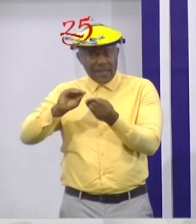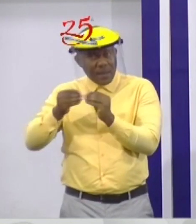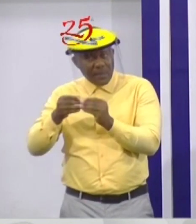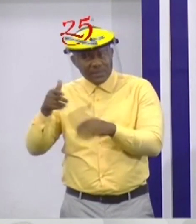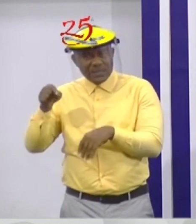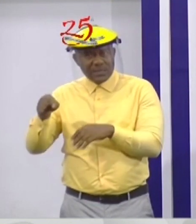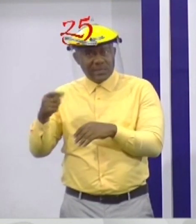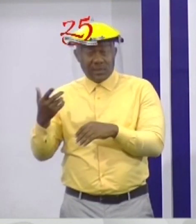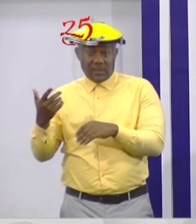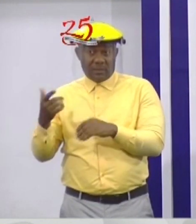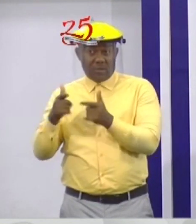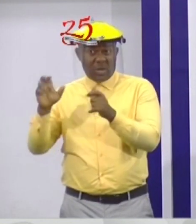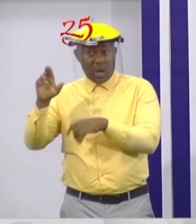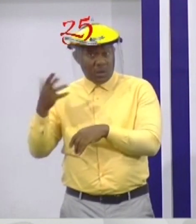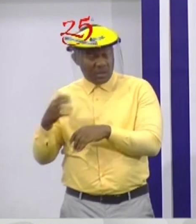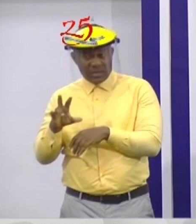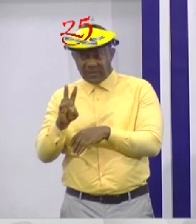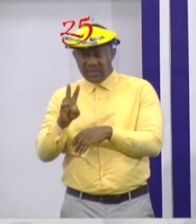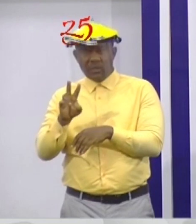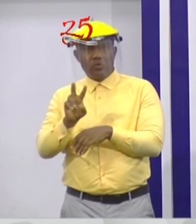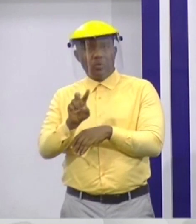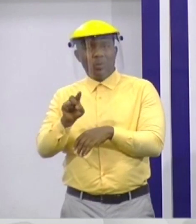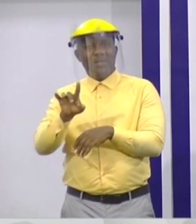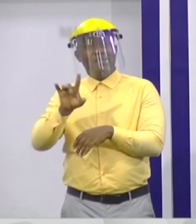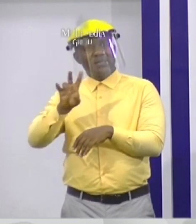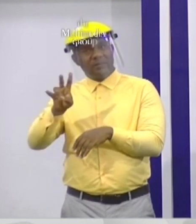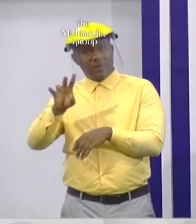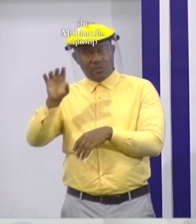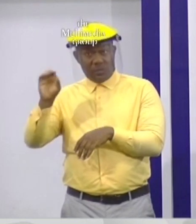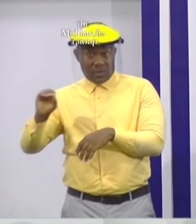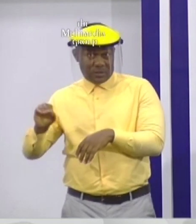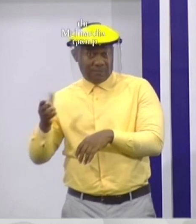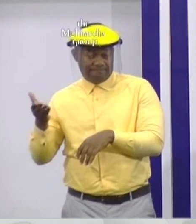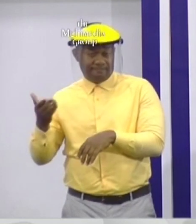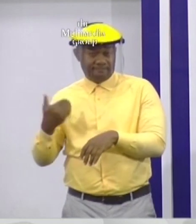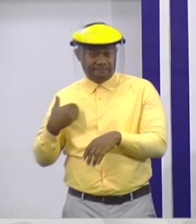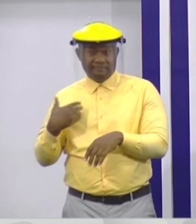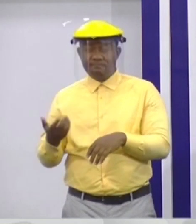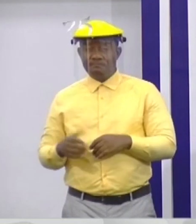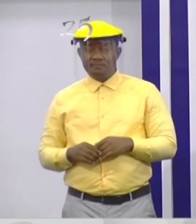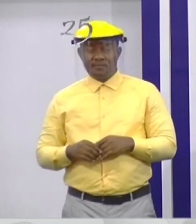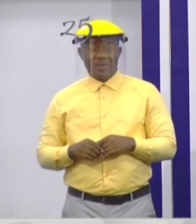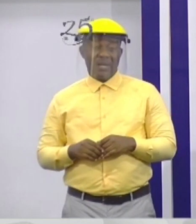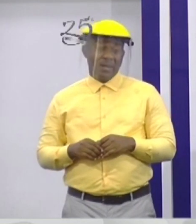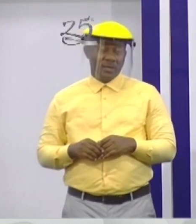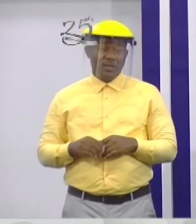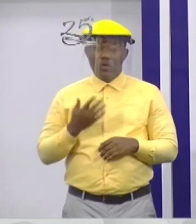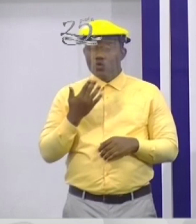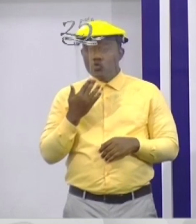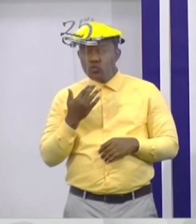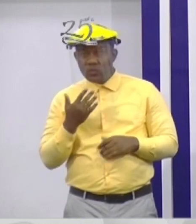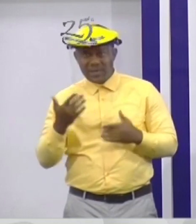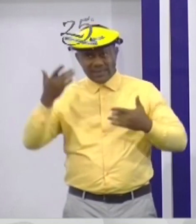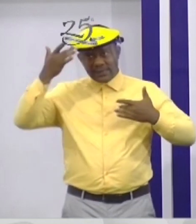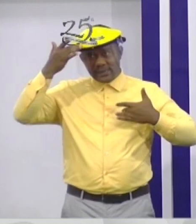contributes up to 72.7% of the various comorbid conditions, followed by diabetes mellitus,